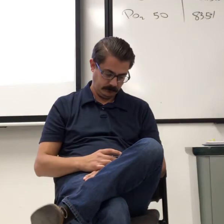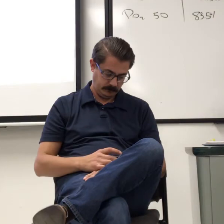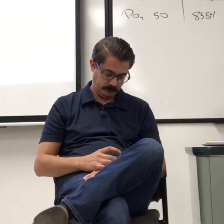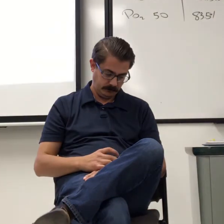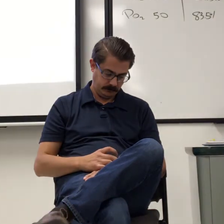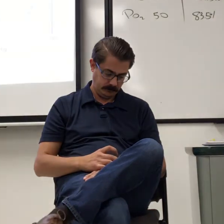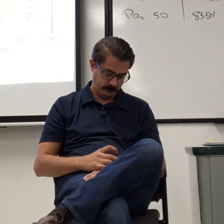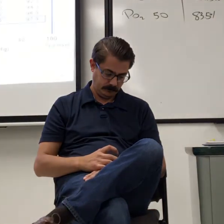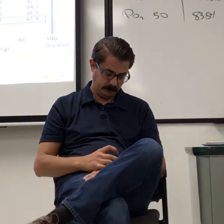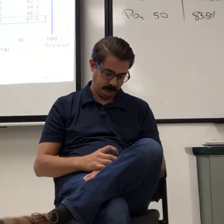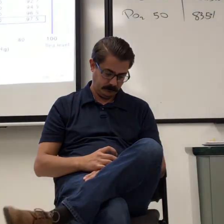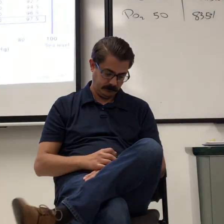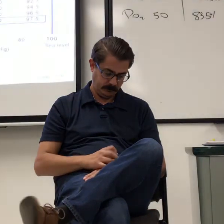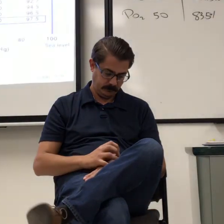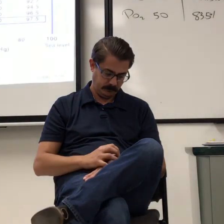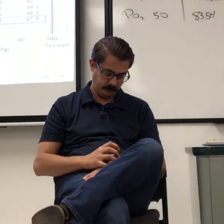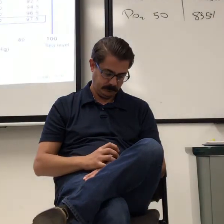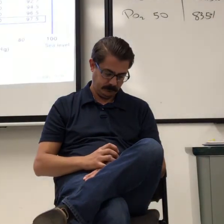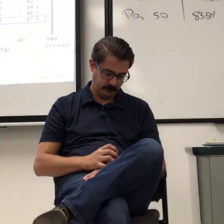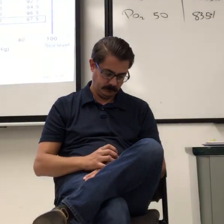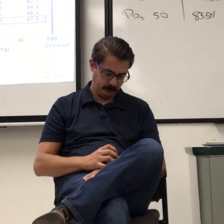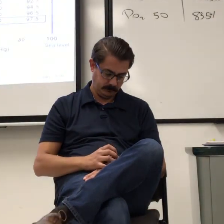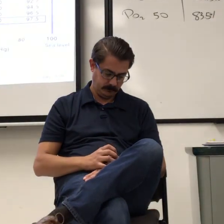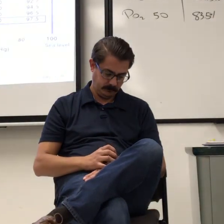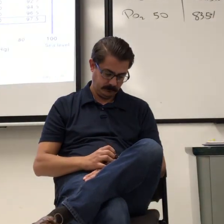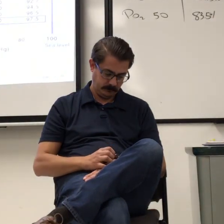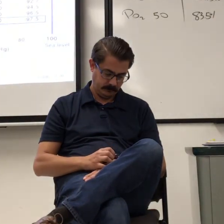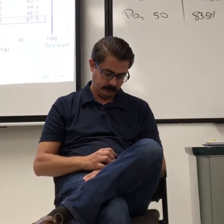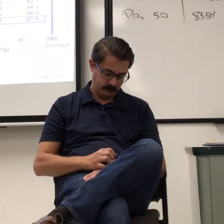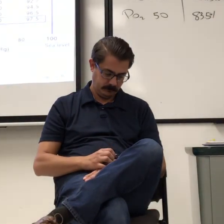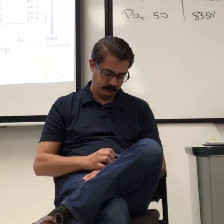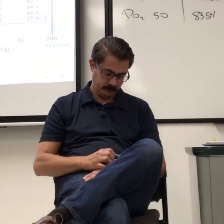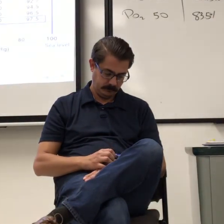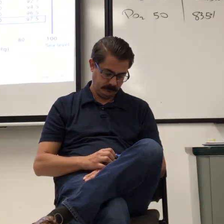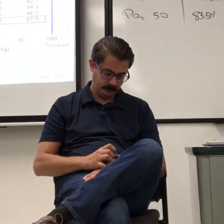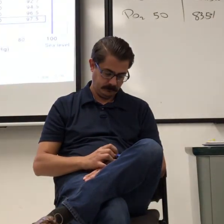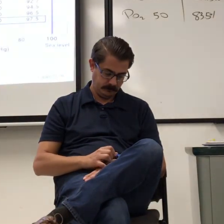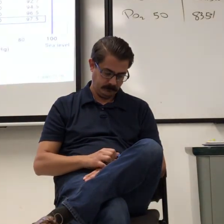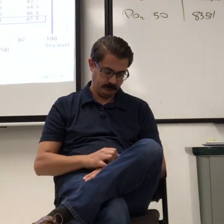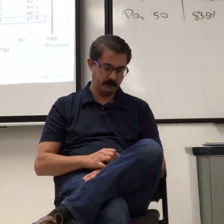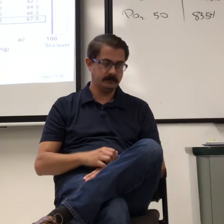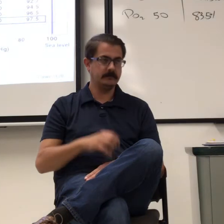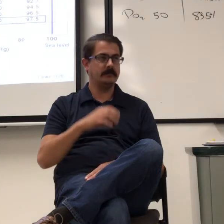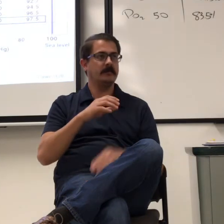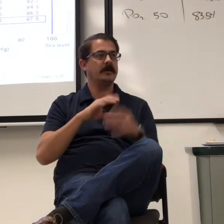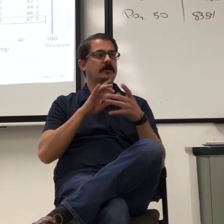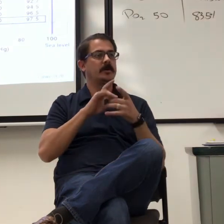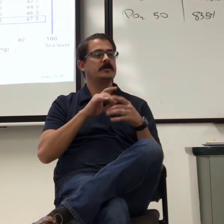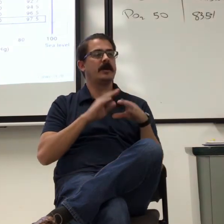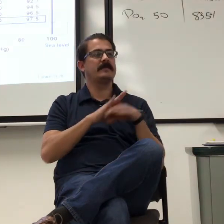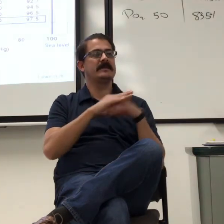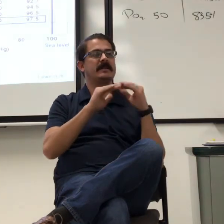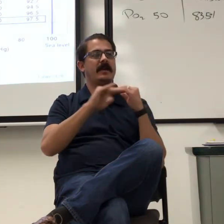So the terms are sea level and altitude.